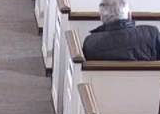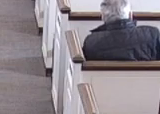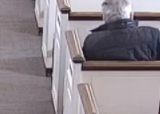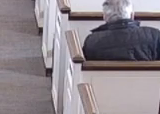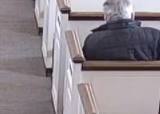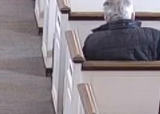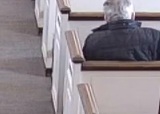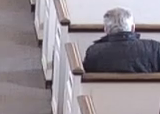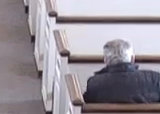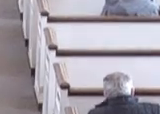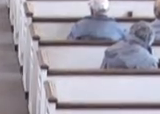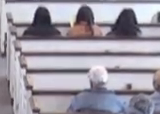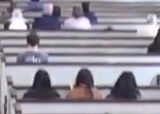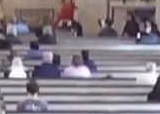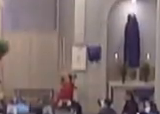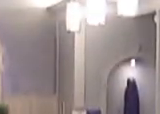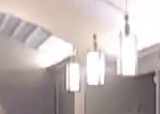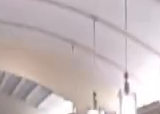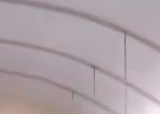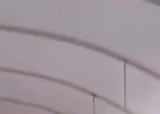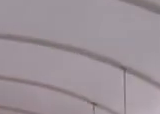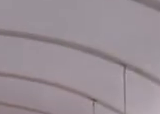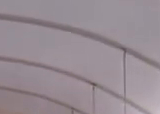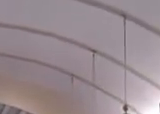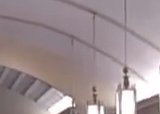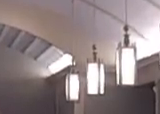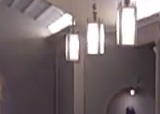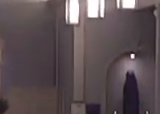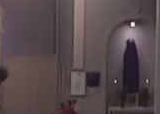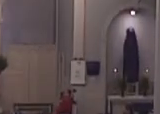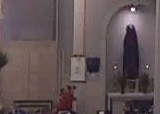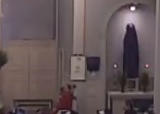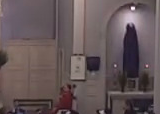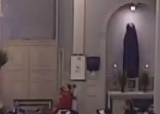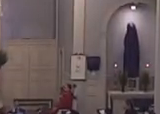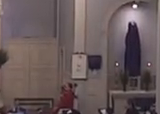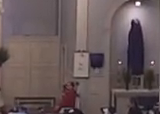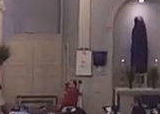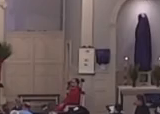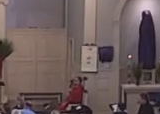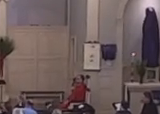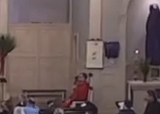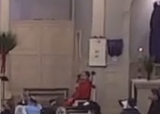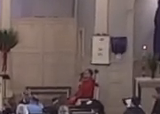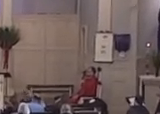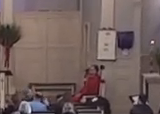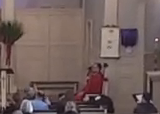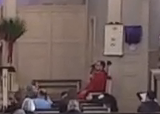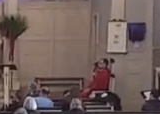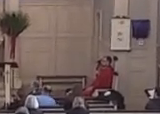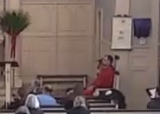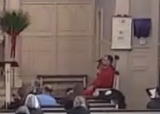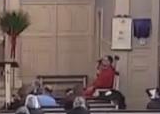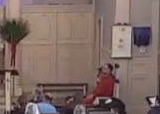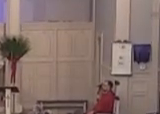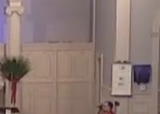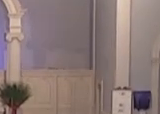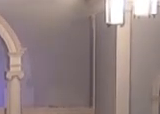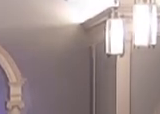flint, knowing that I shall not be put to shame. The word of the